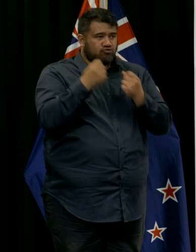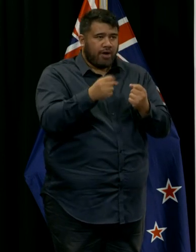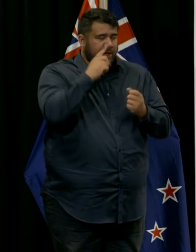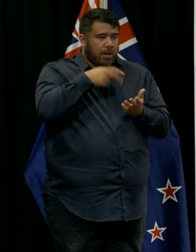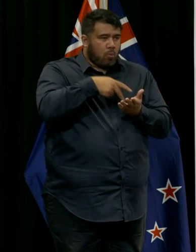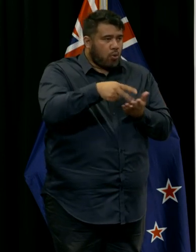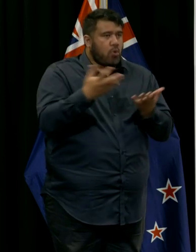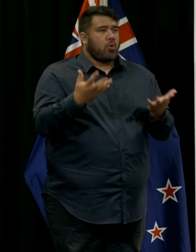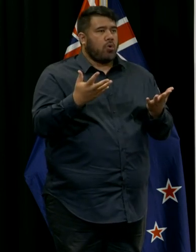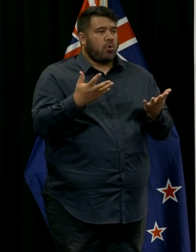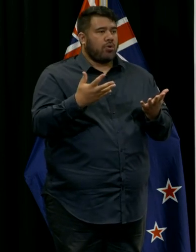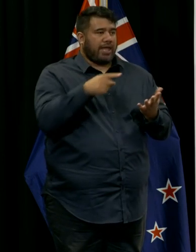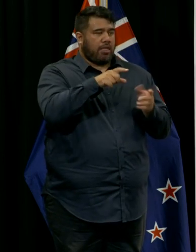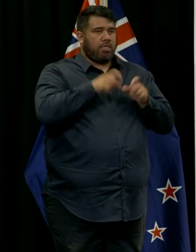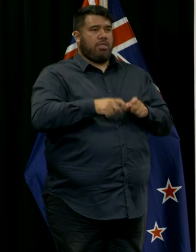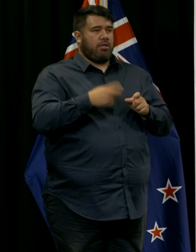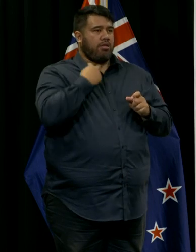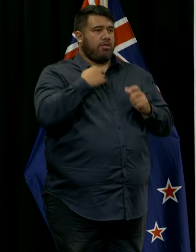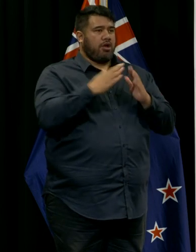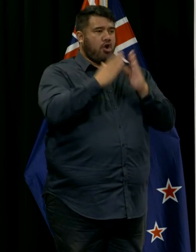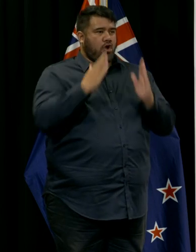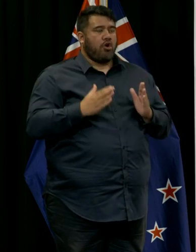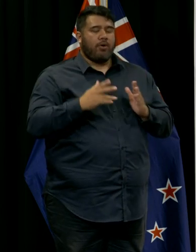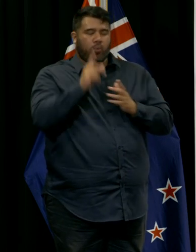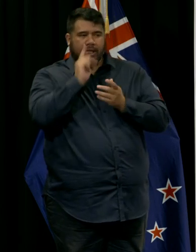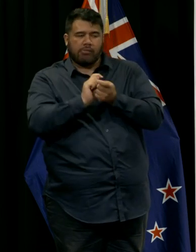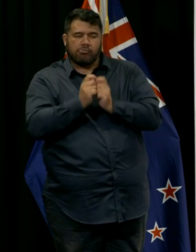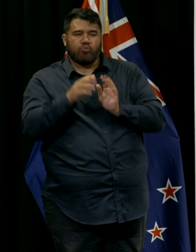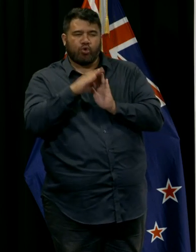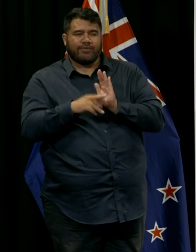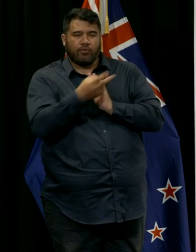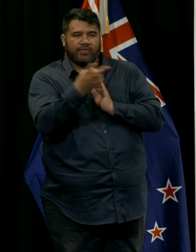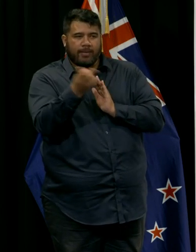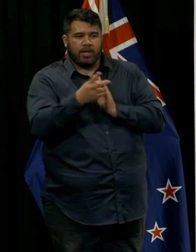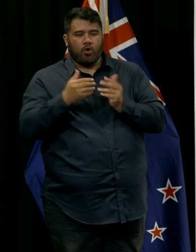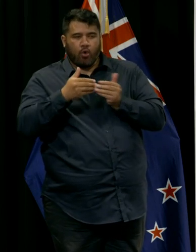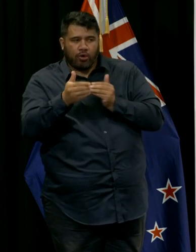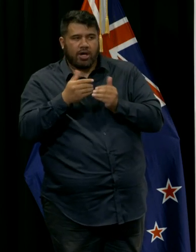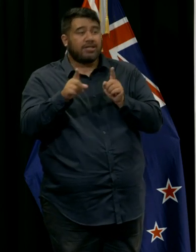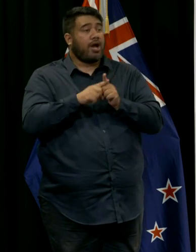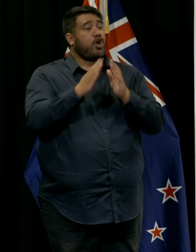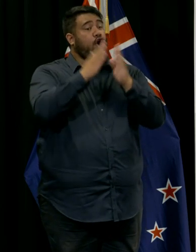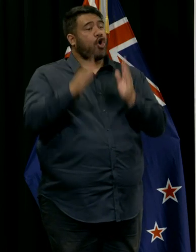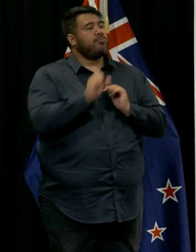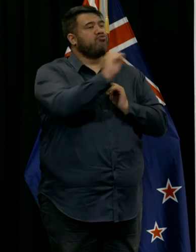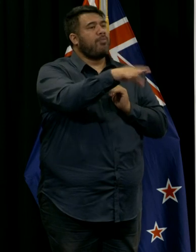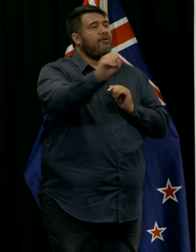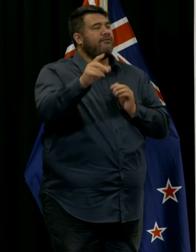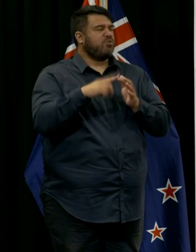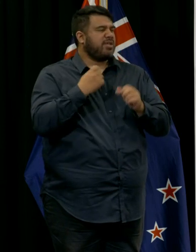to get out. And many pharmacies are now in the process of, if they haven't already, organising home delivery of